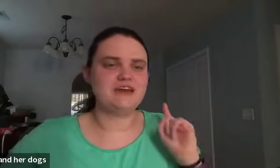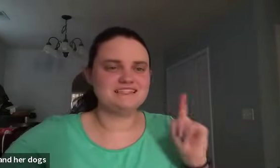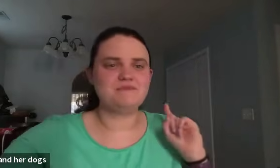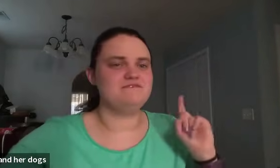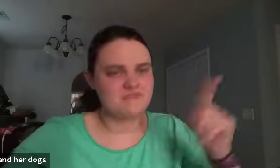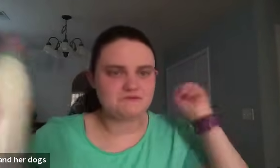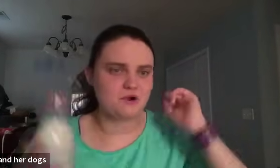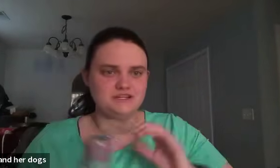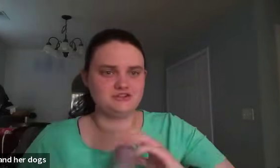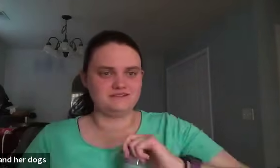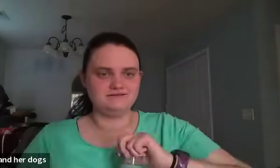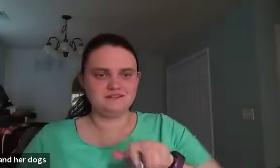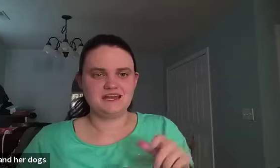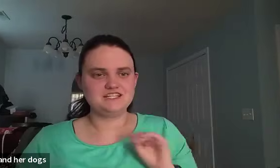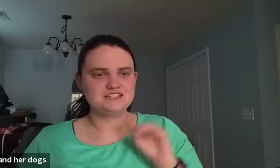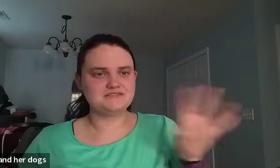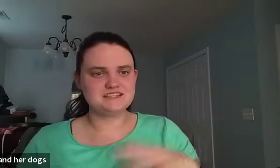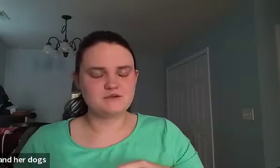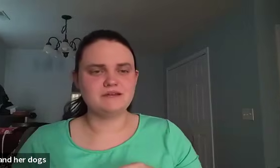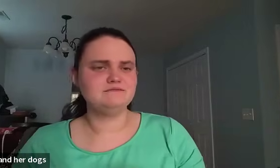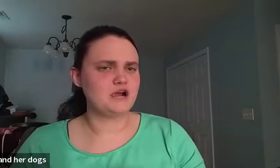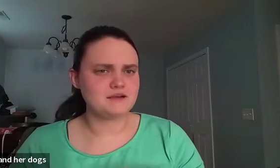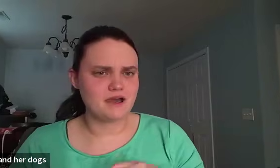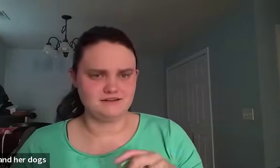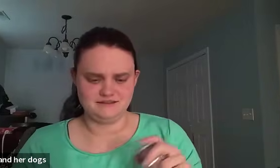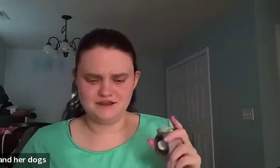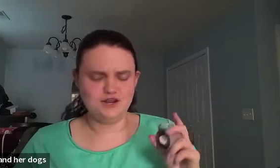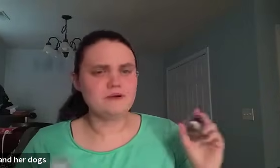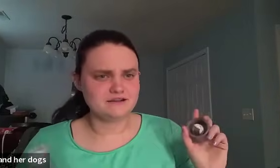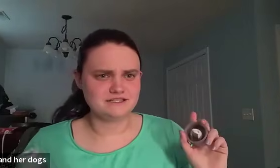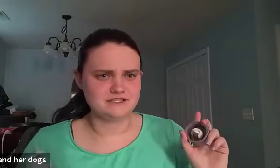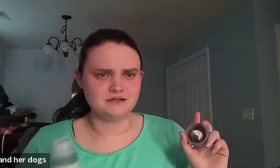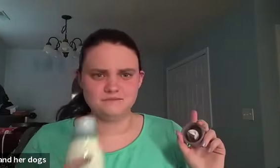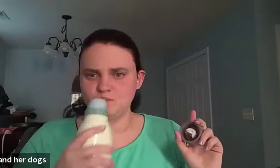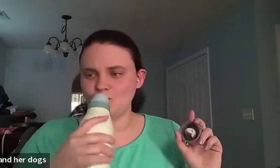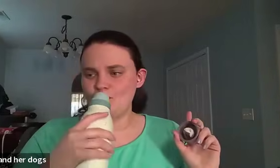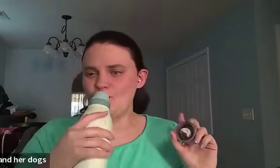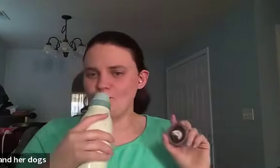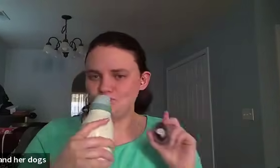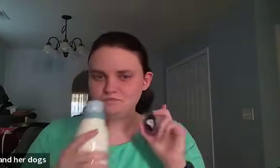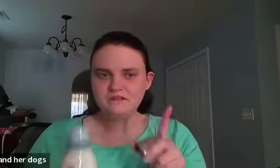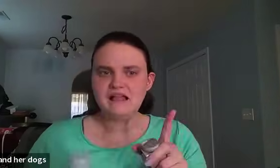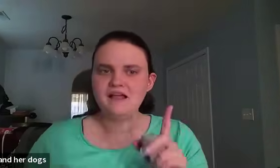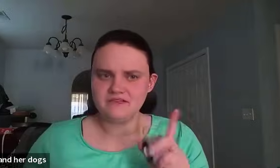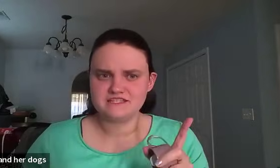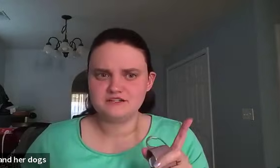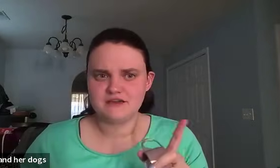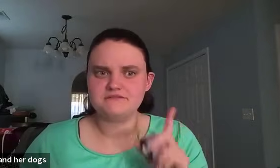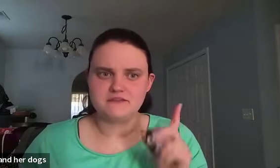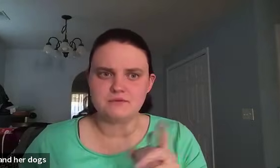that is like my favorite party trick. And I just love to tell everyone, brag about it because no one else can do it. Unless they're deaf, then they